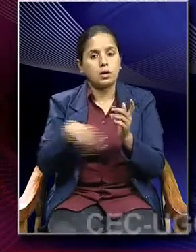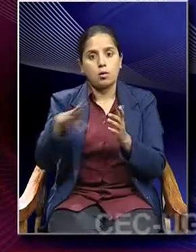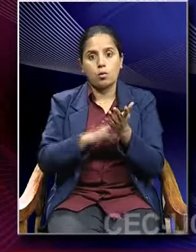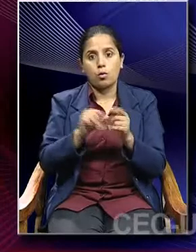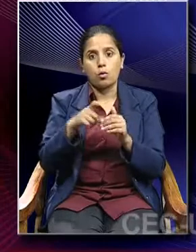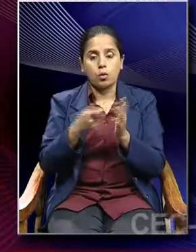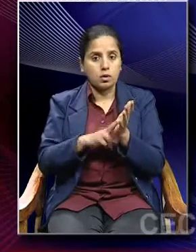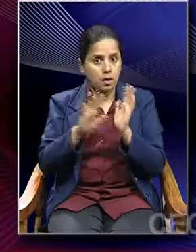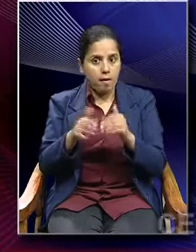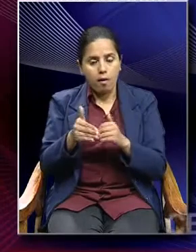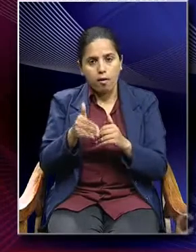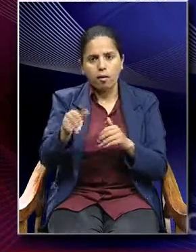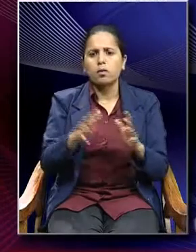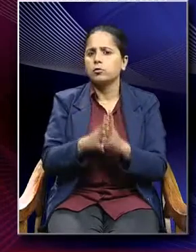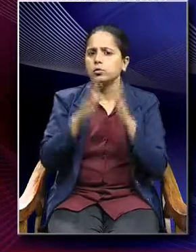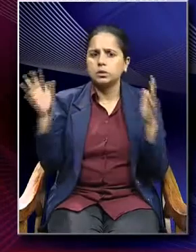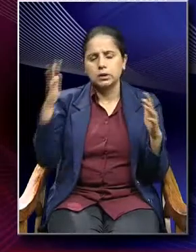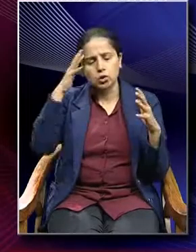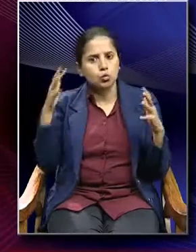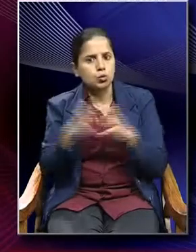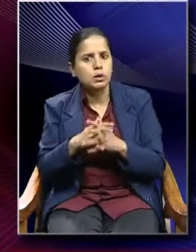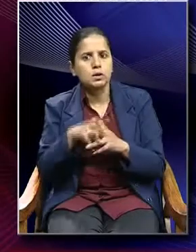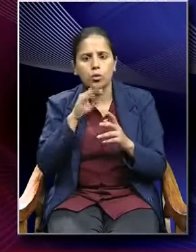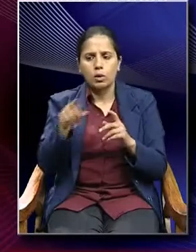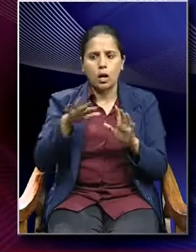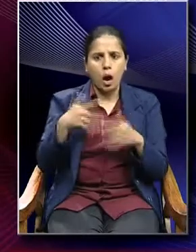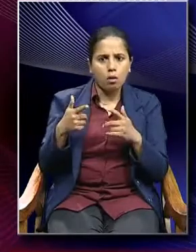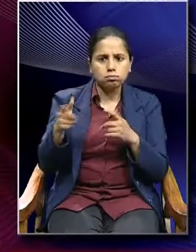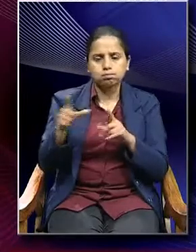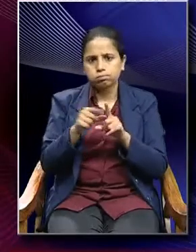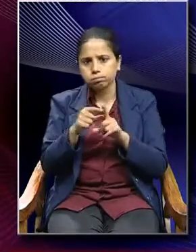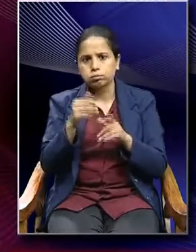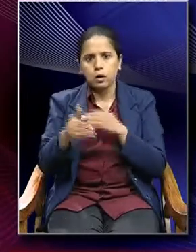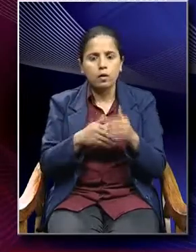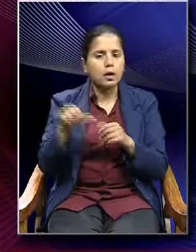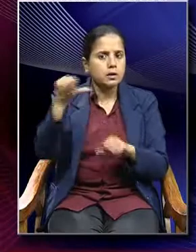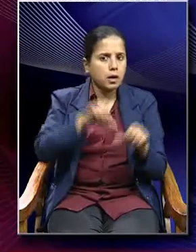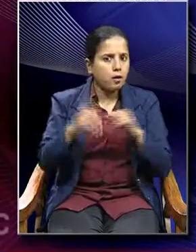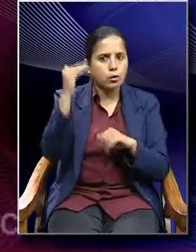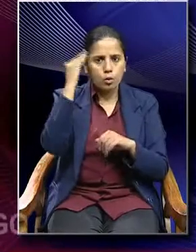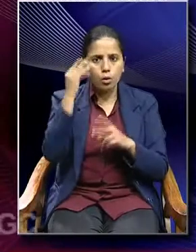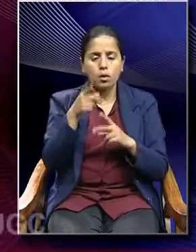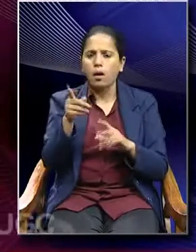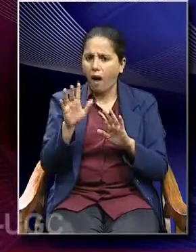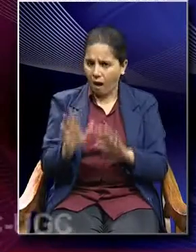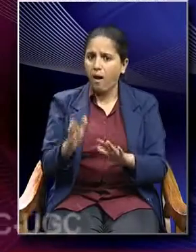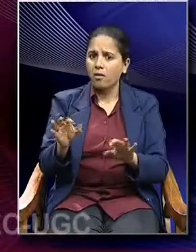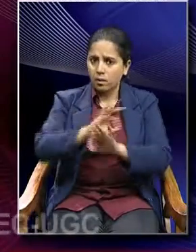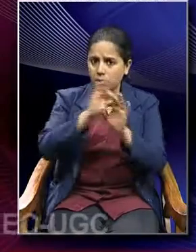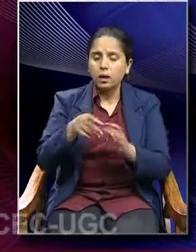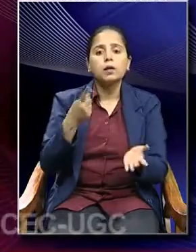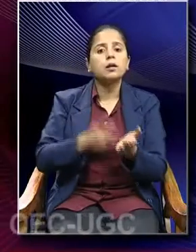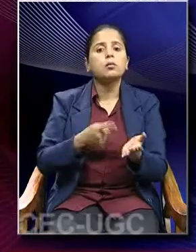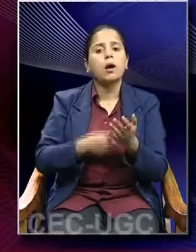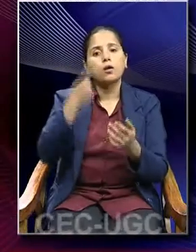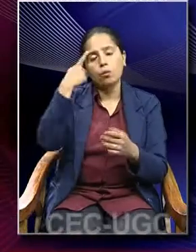modernity there was too much of stress on rationality, on scientific knowledge, and it is there when the demand for so